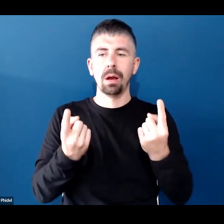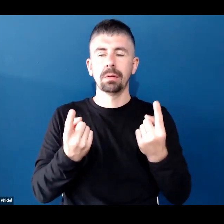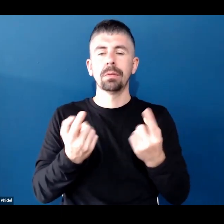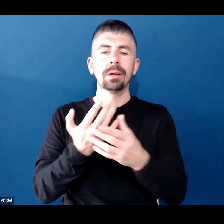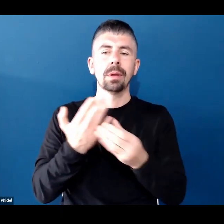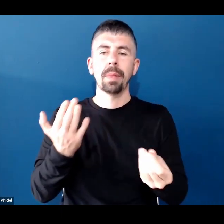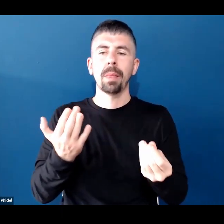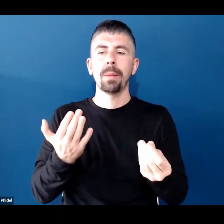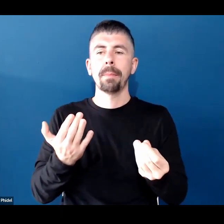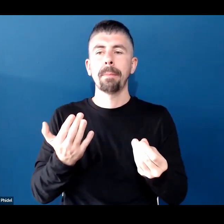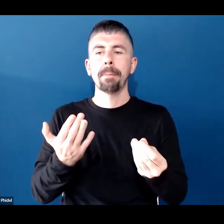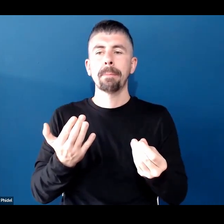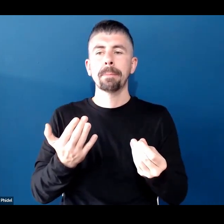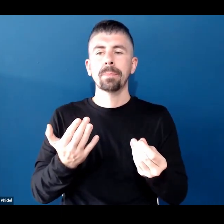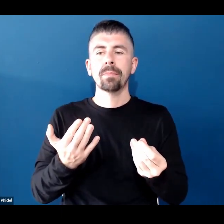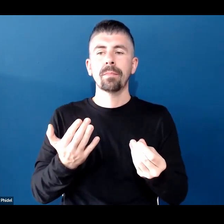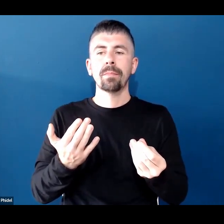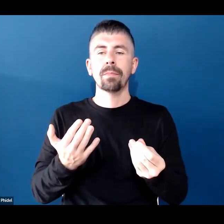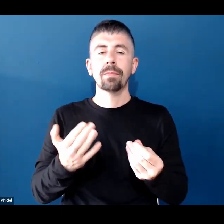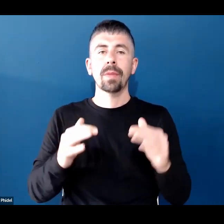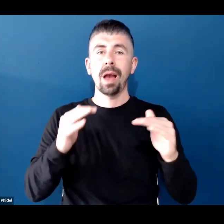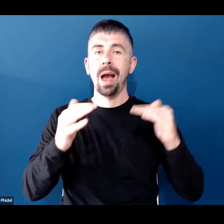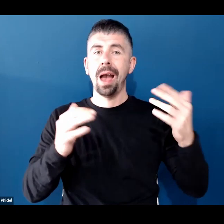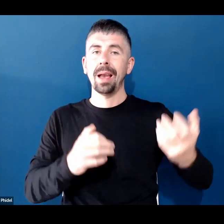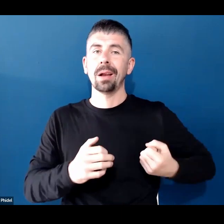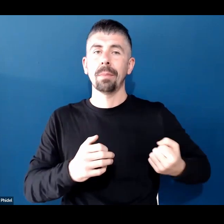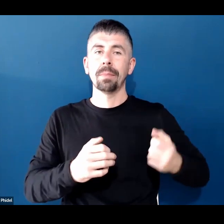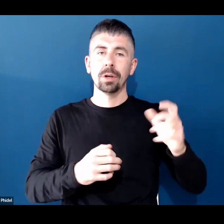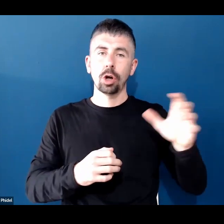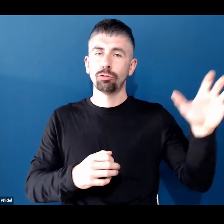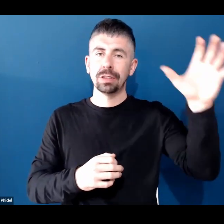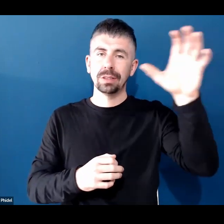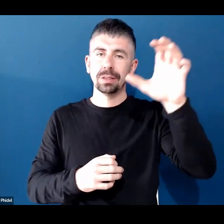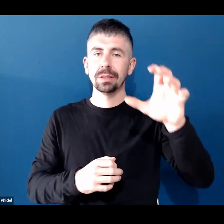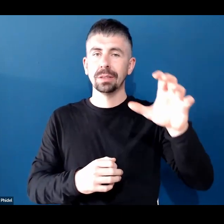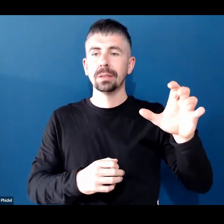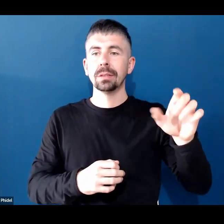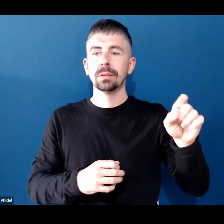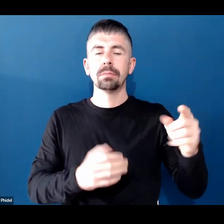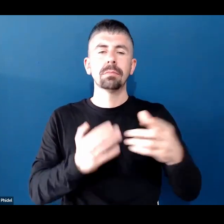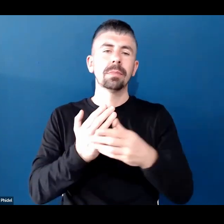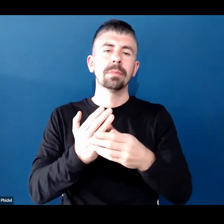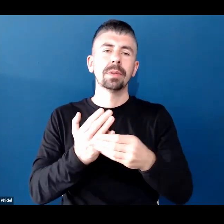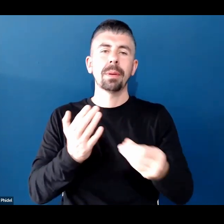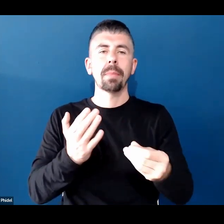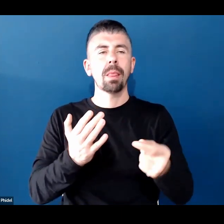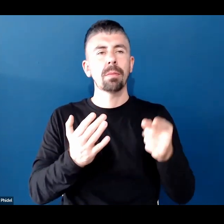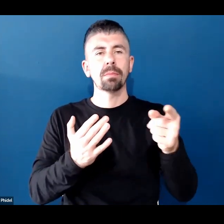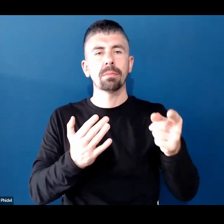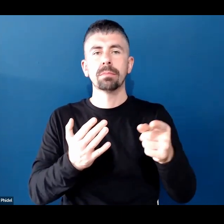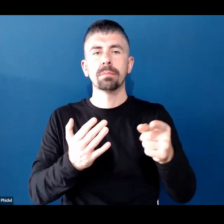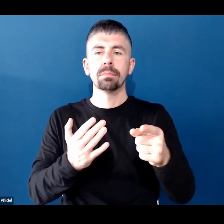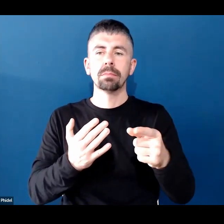of economic growth in high-income country. So over decades and decades, let's say the endless pursuit of growth that